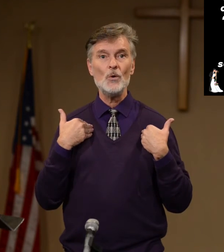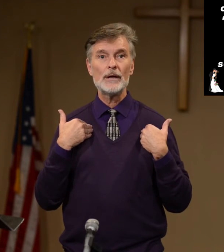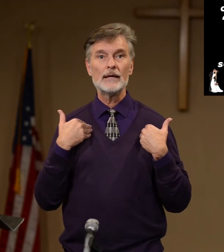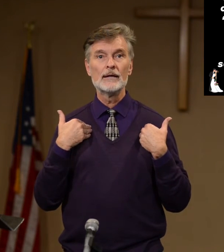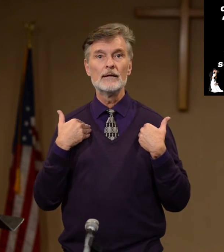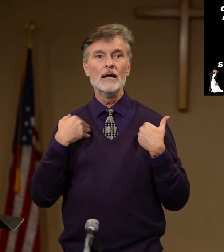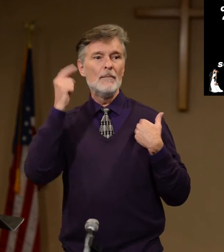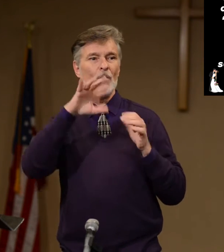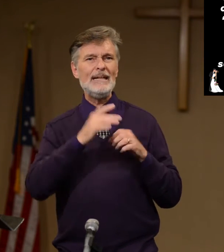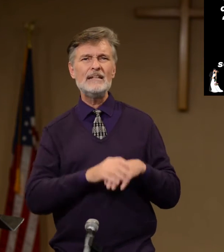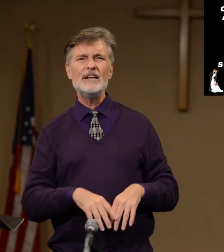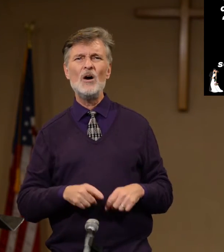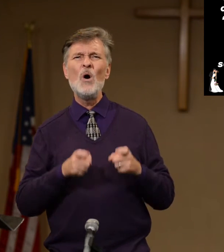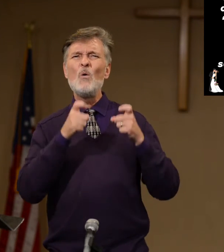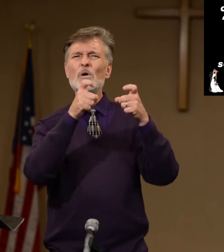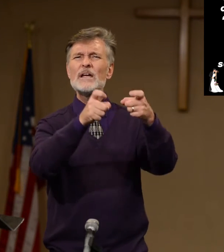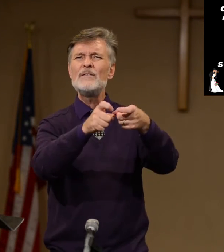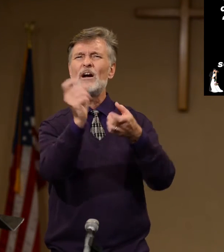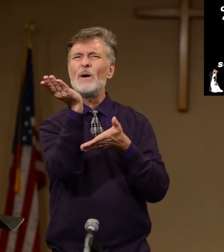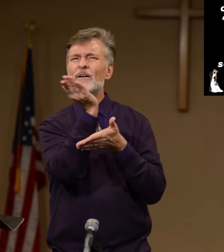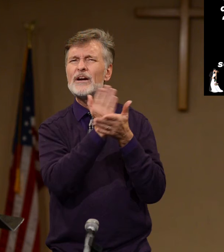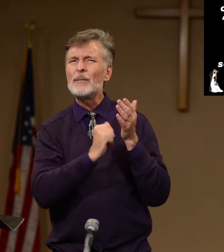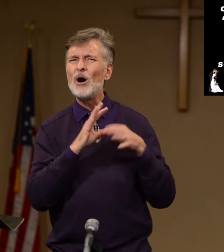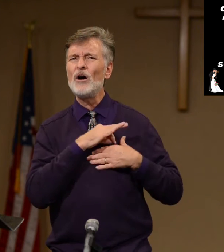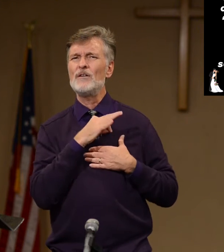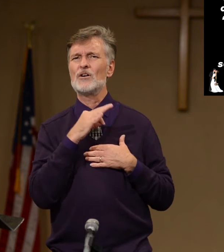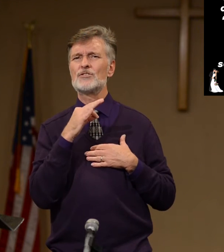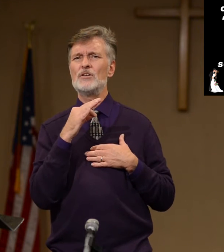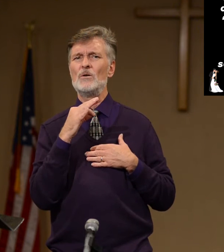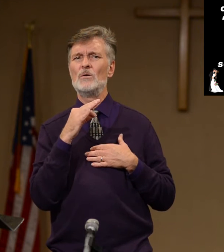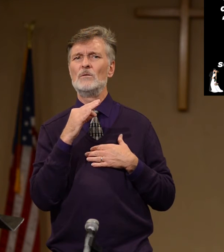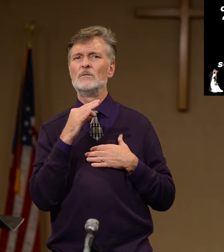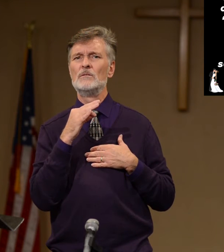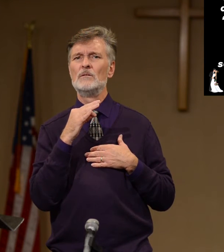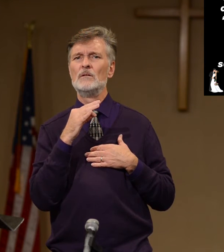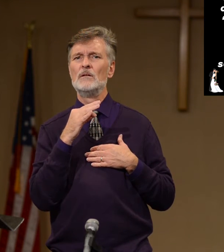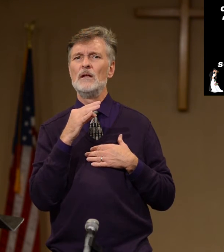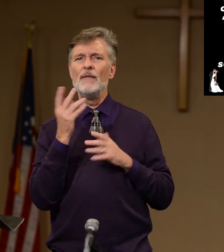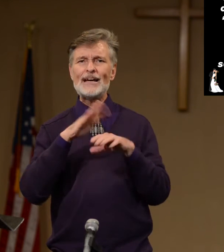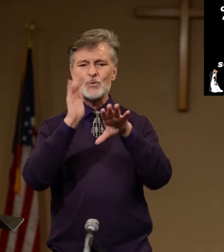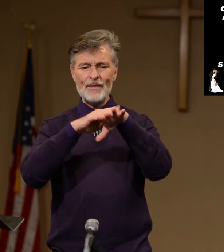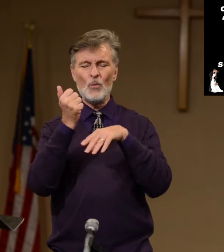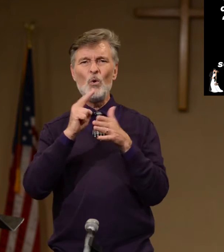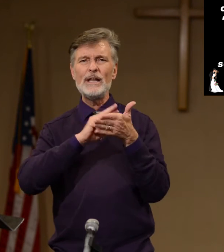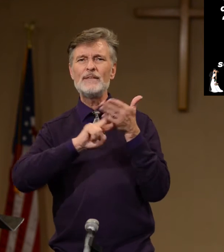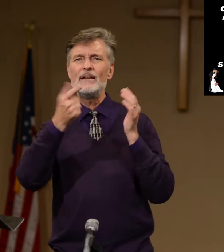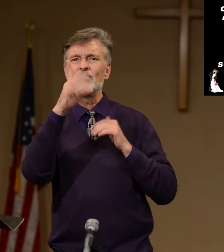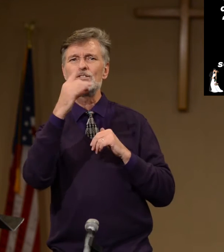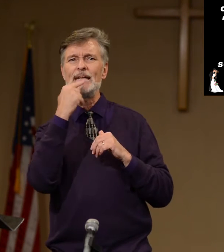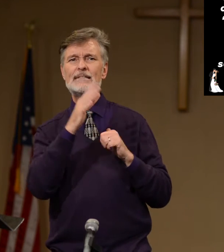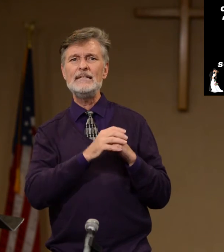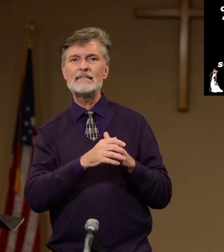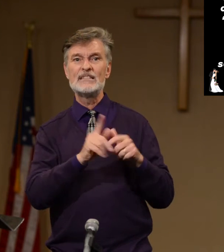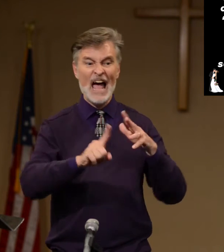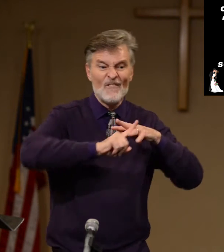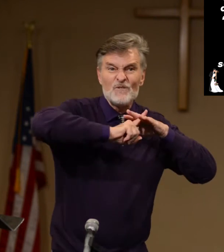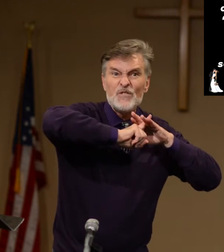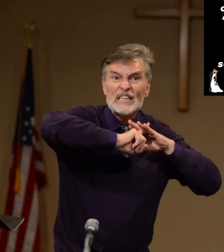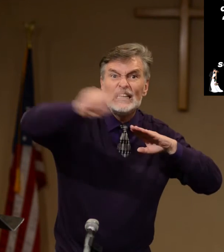joy. But we need to know we're giving away a very part of our soul. That's why the warning then in verse 18 says,